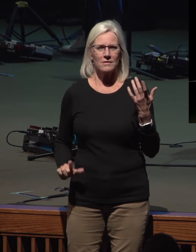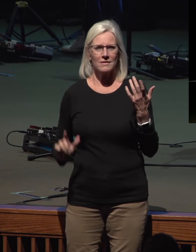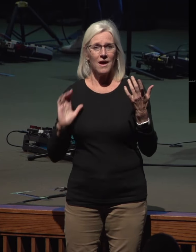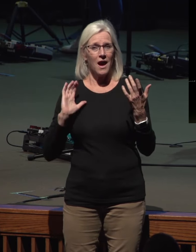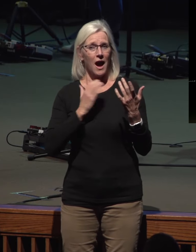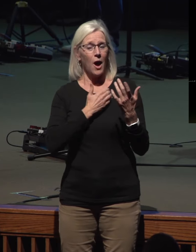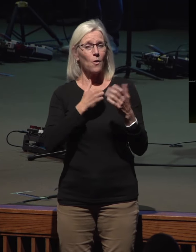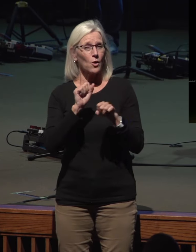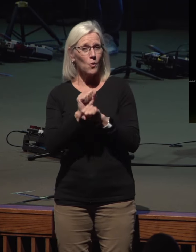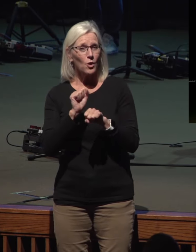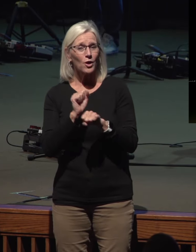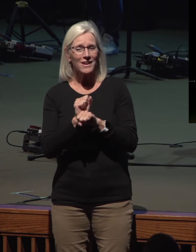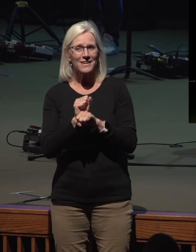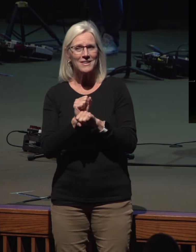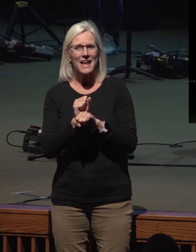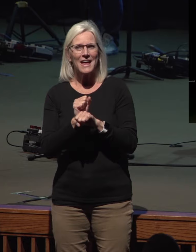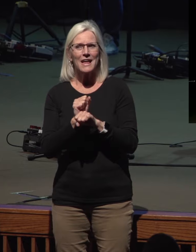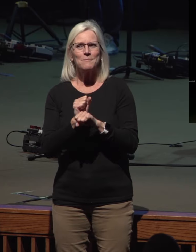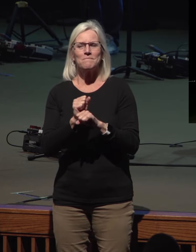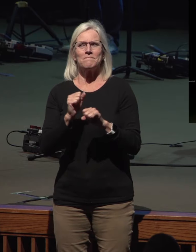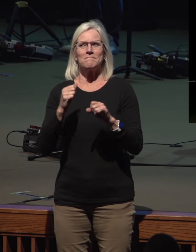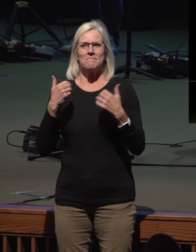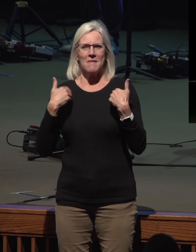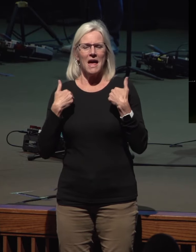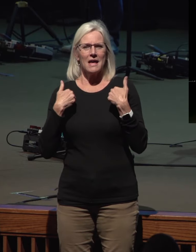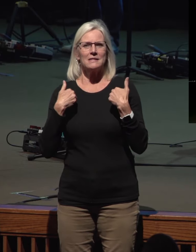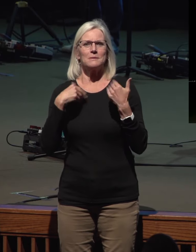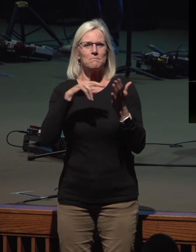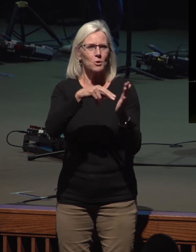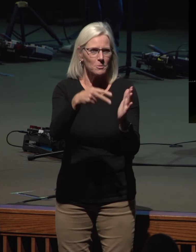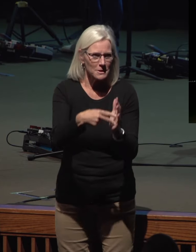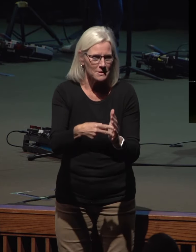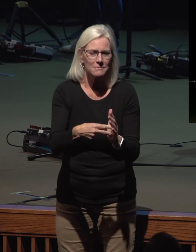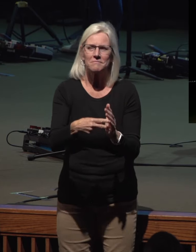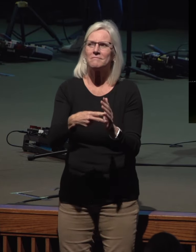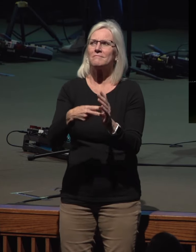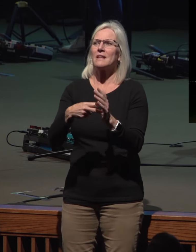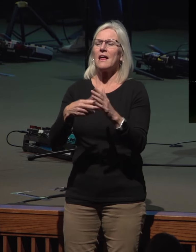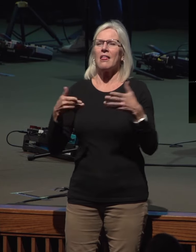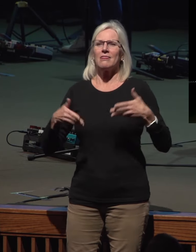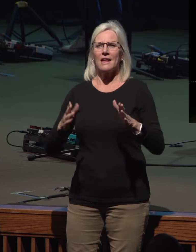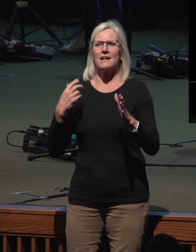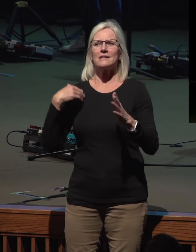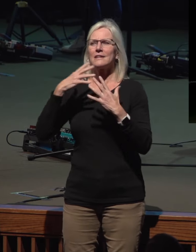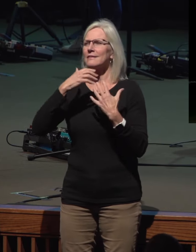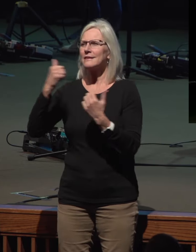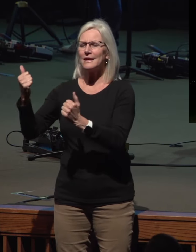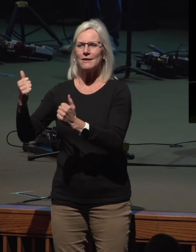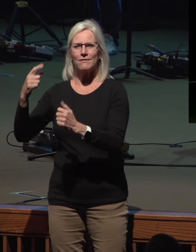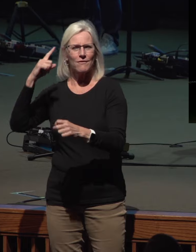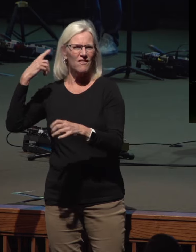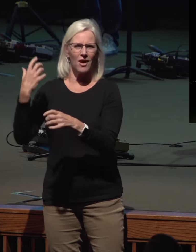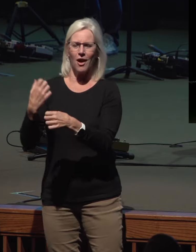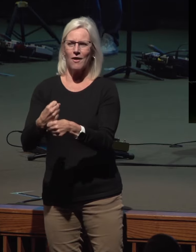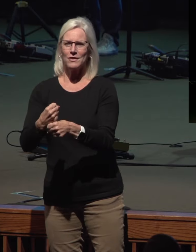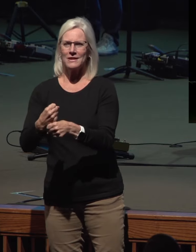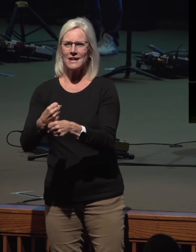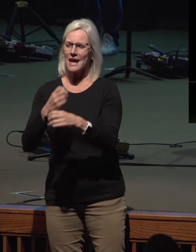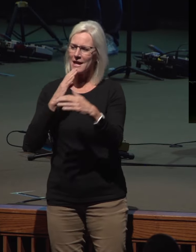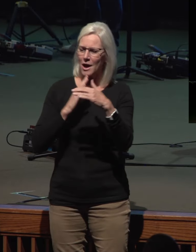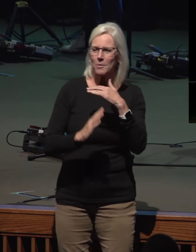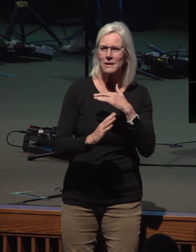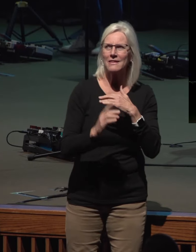vain. And so because of that truth, let us leave here confidently, boldly, and humbly in Christ, that he has